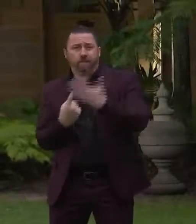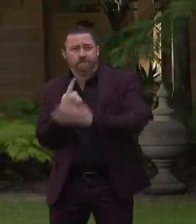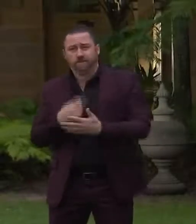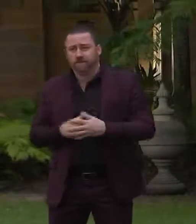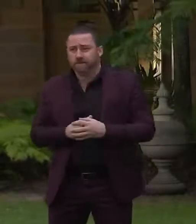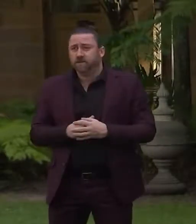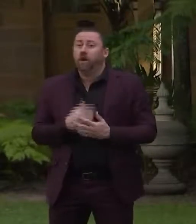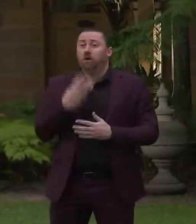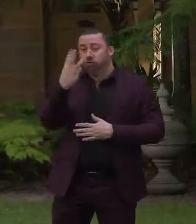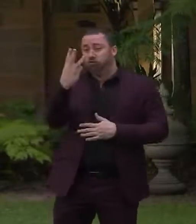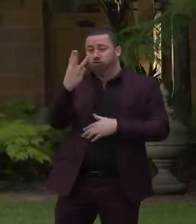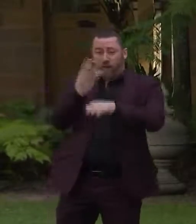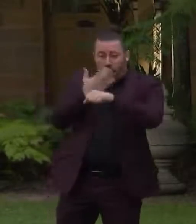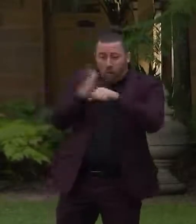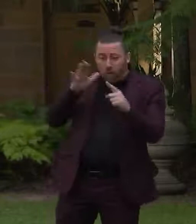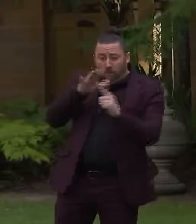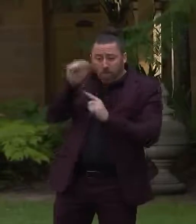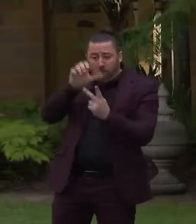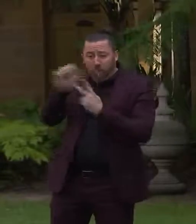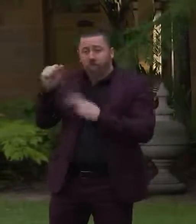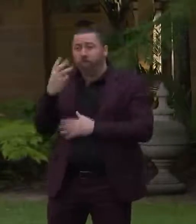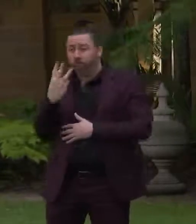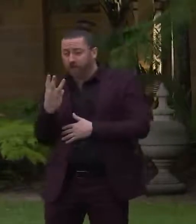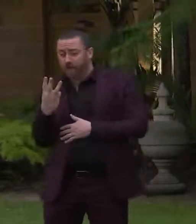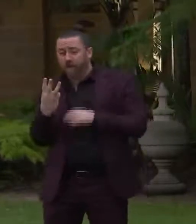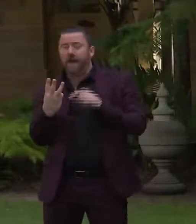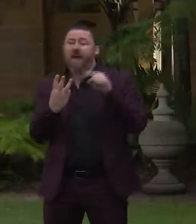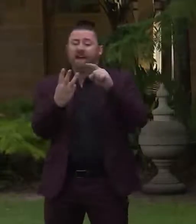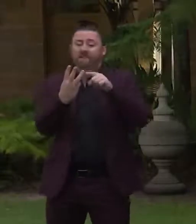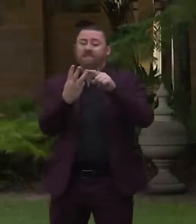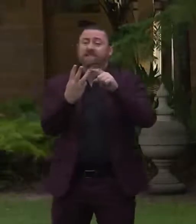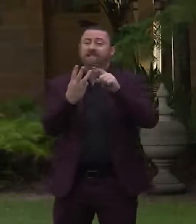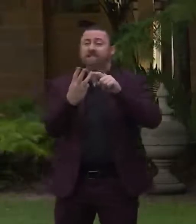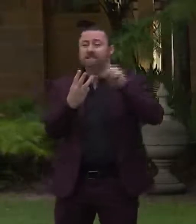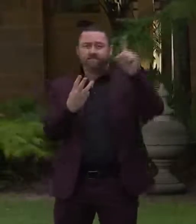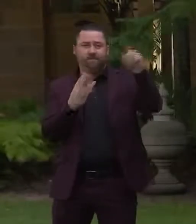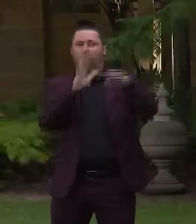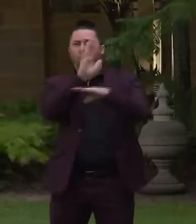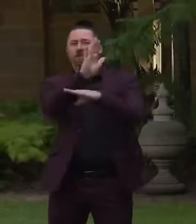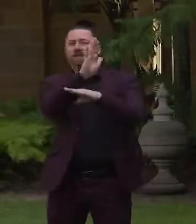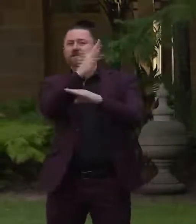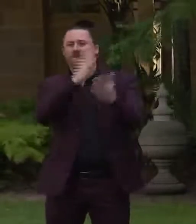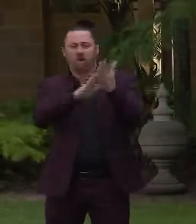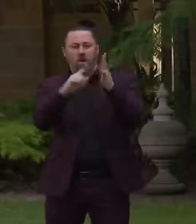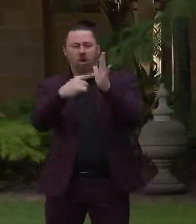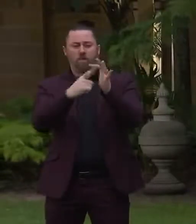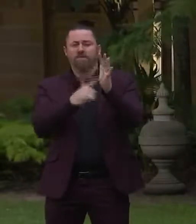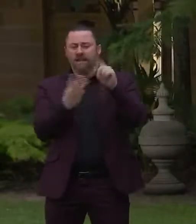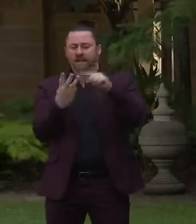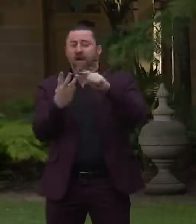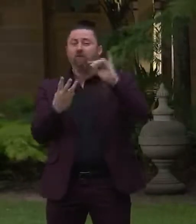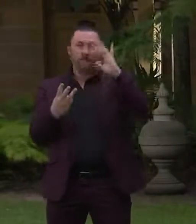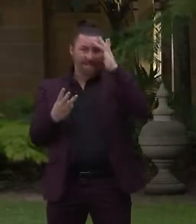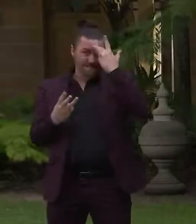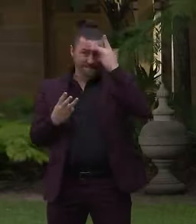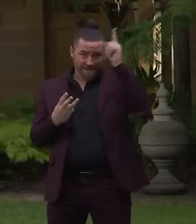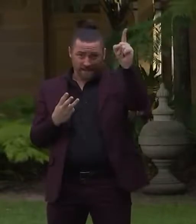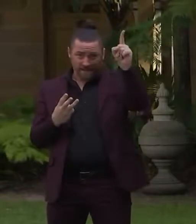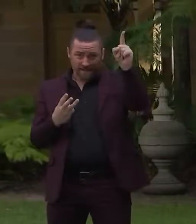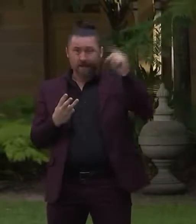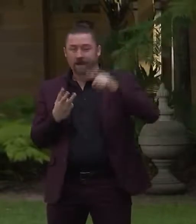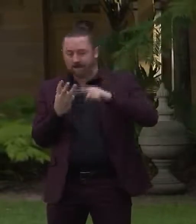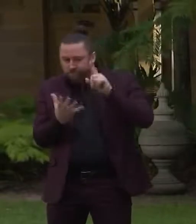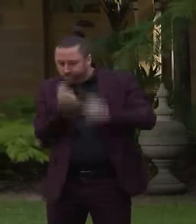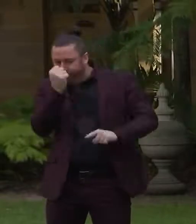3 new cases overnight. One was a case acquired overseas in India and diagnosed